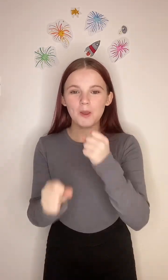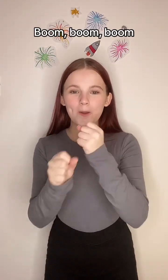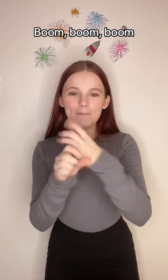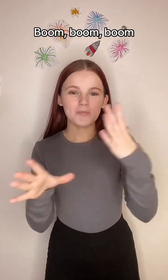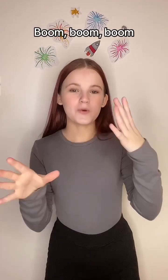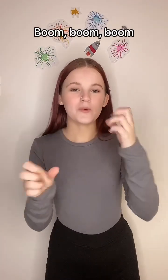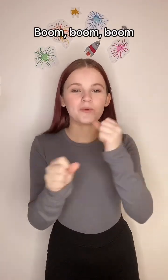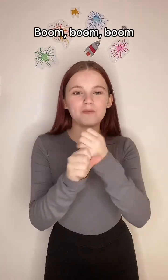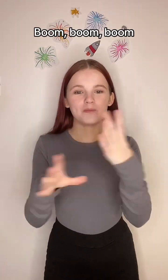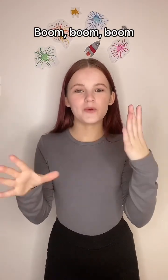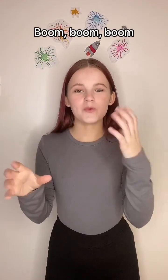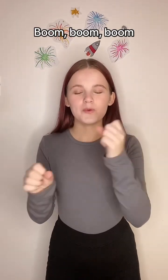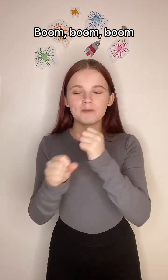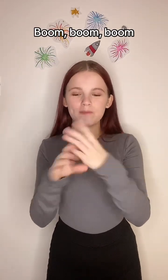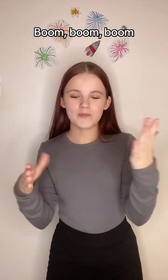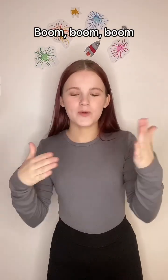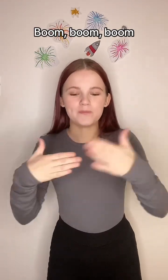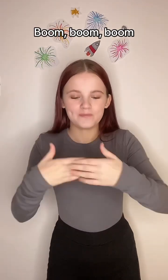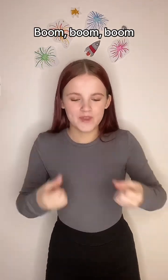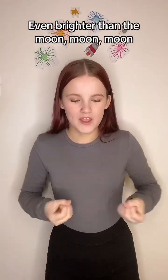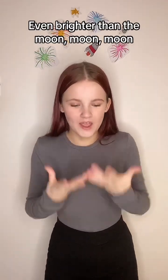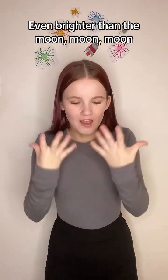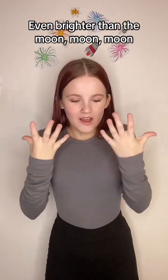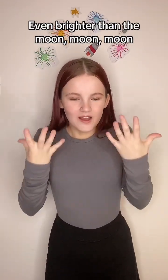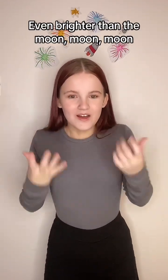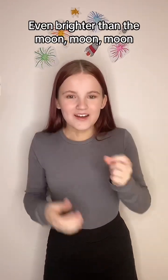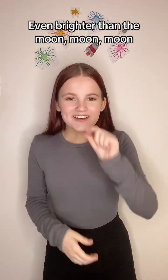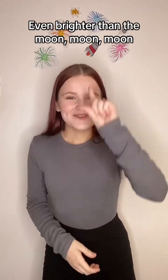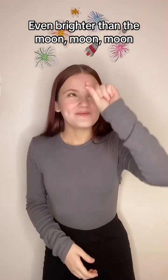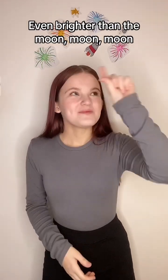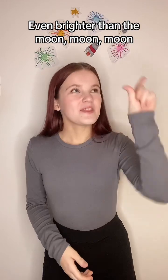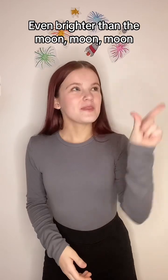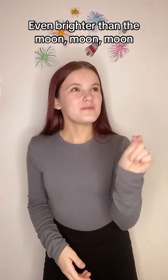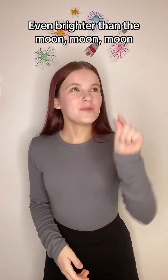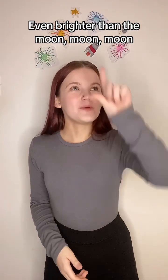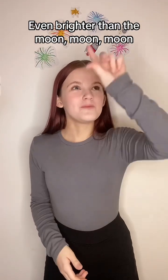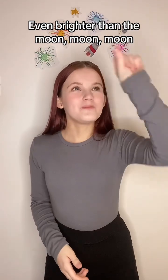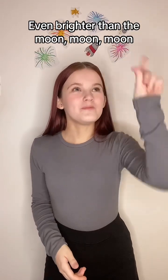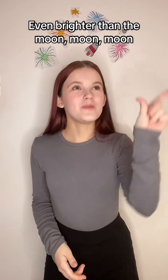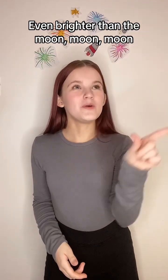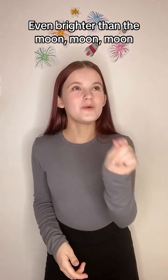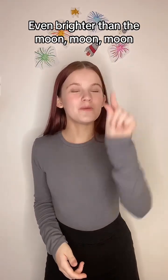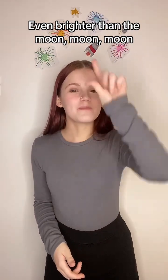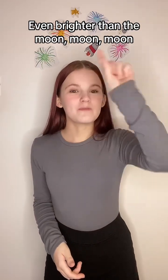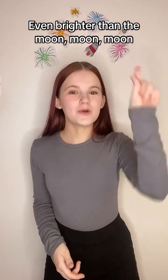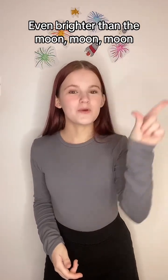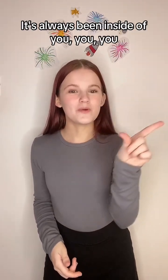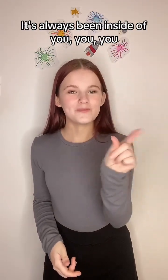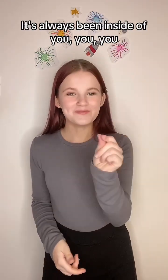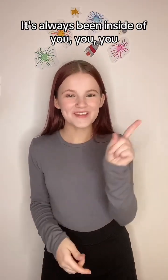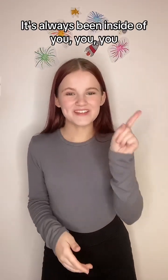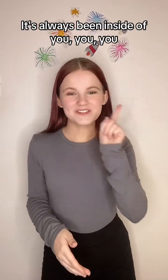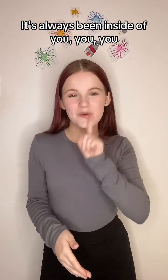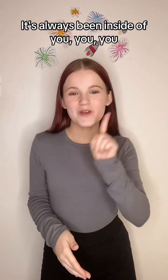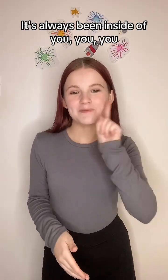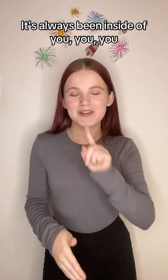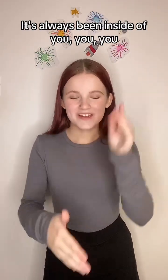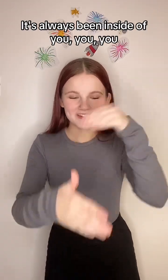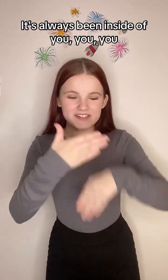Boom boom boom. Even brighter than the moon moon moon. It's always been inside